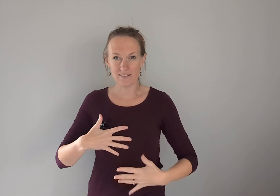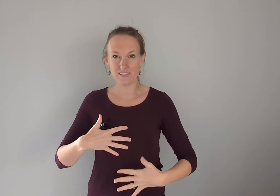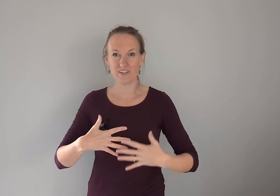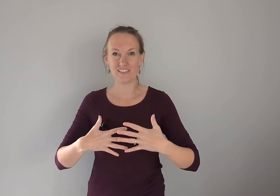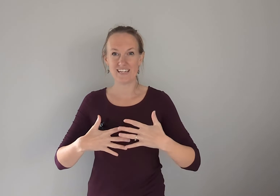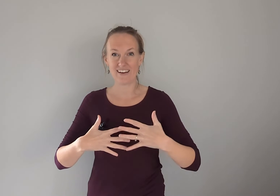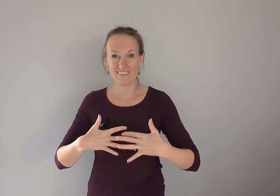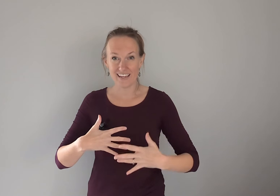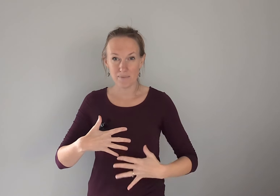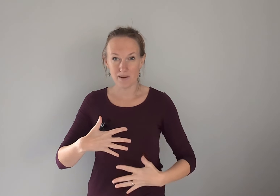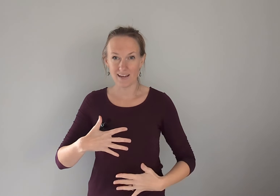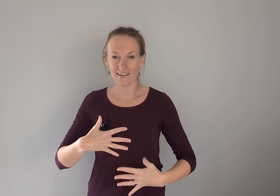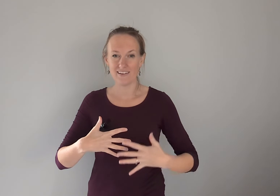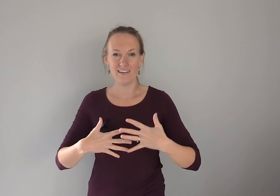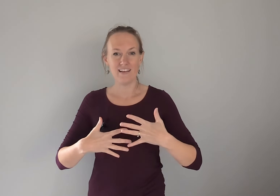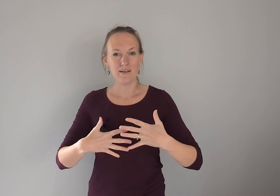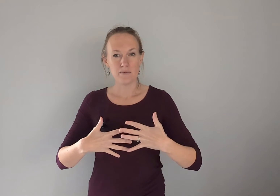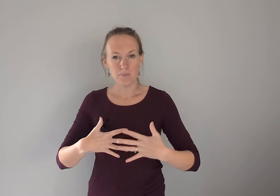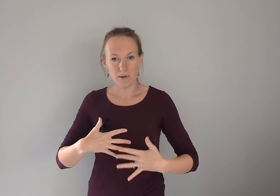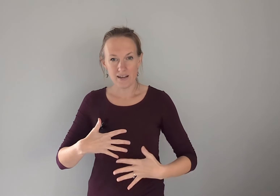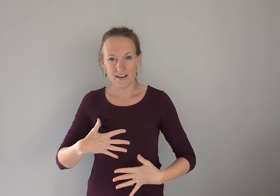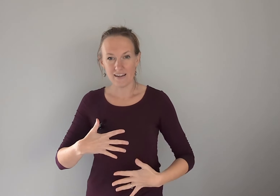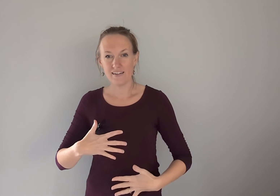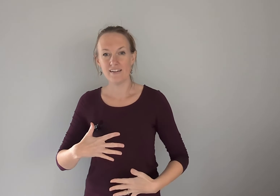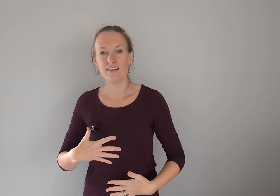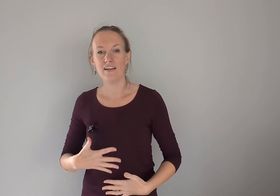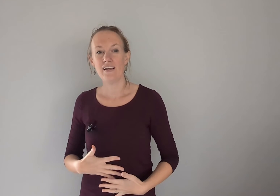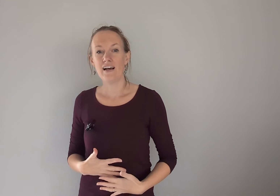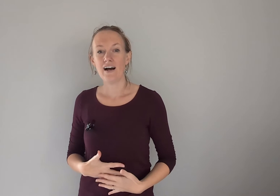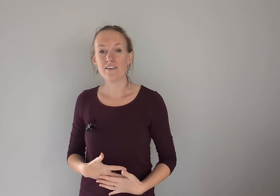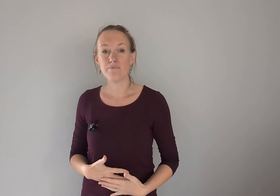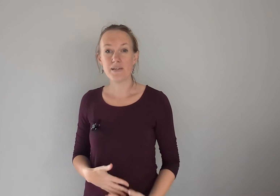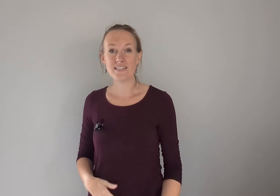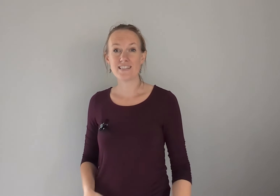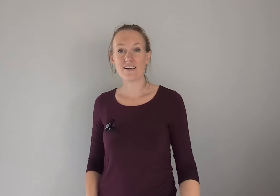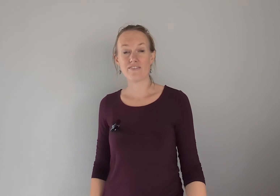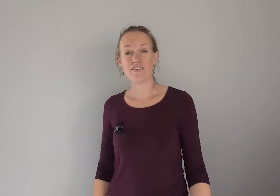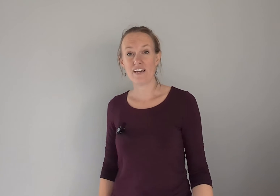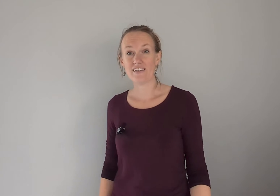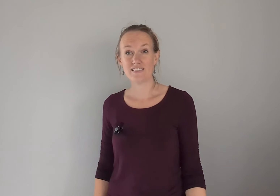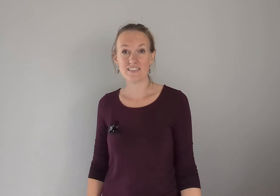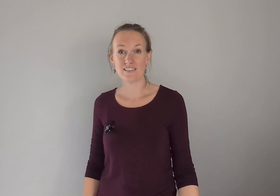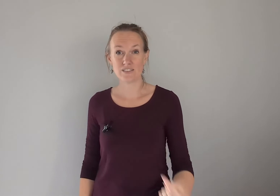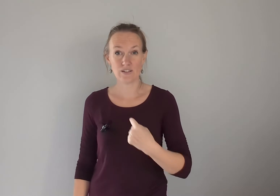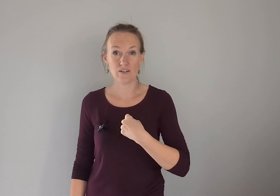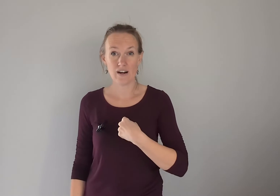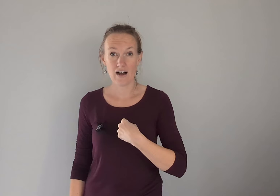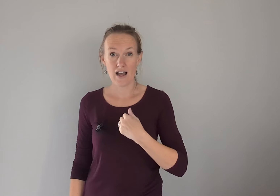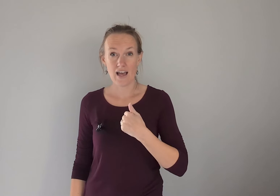those fingers down, okay? Blood. The blood, I've been set free. So